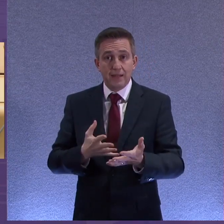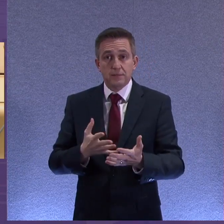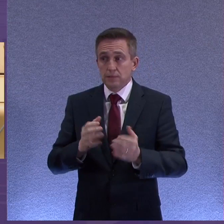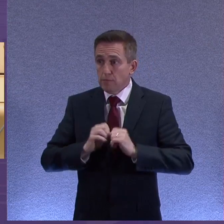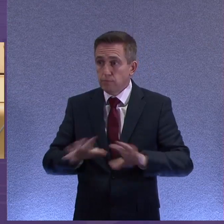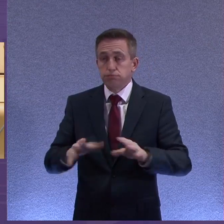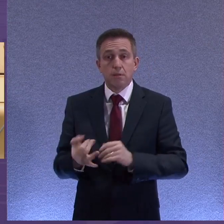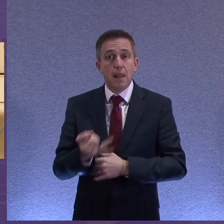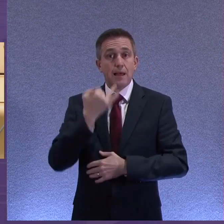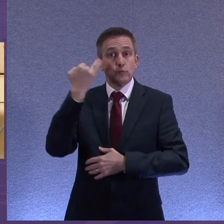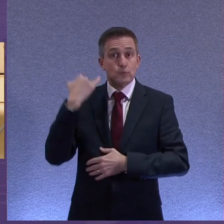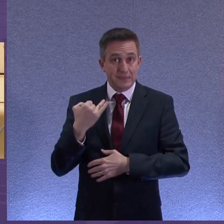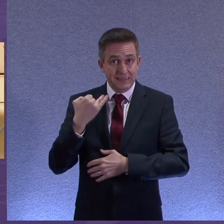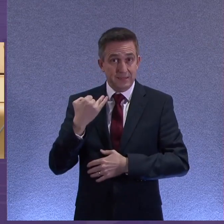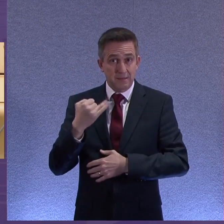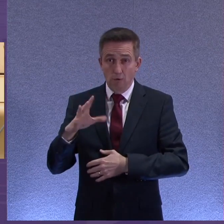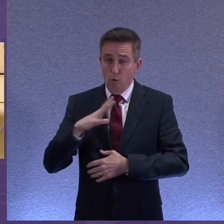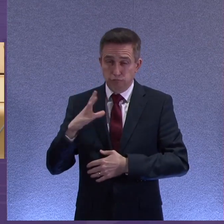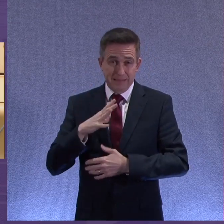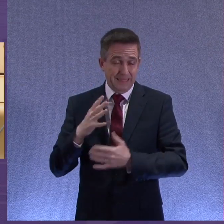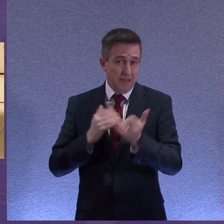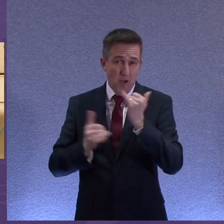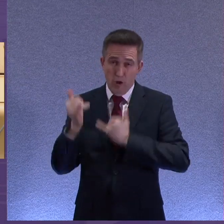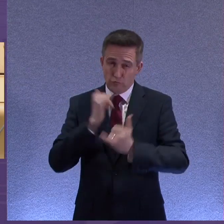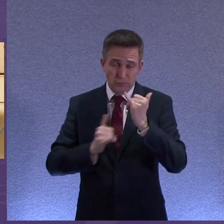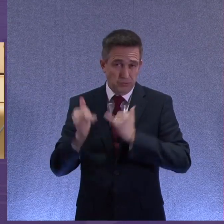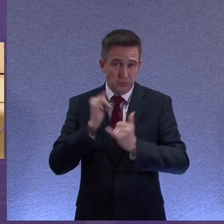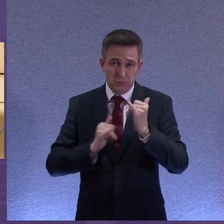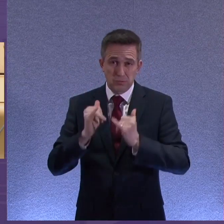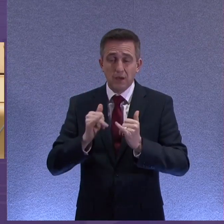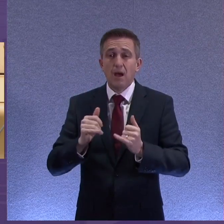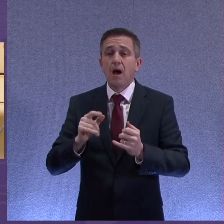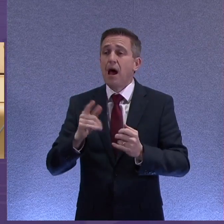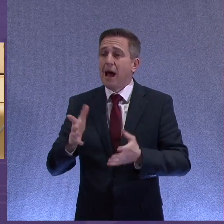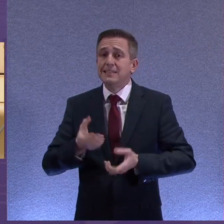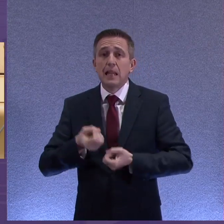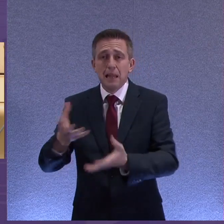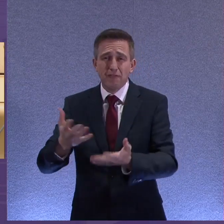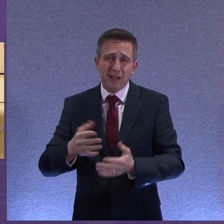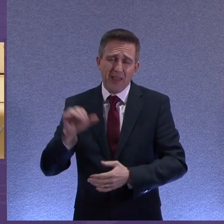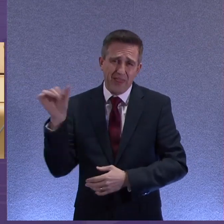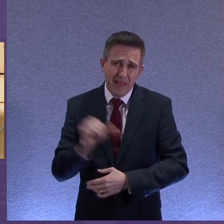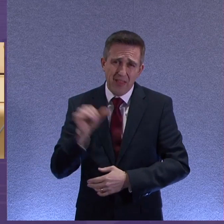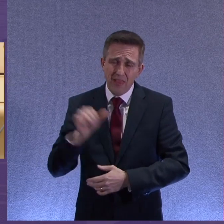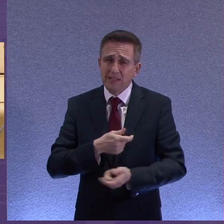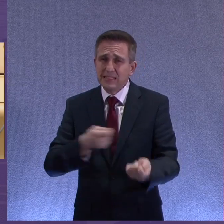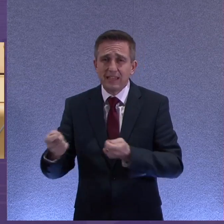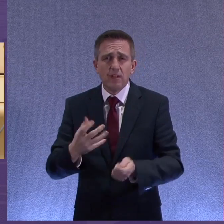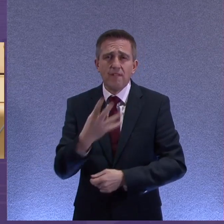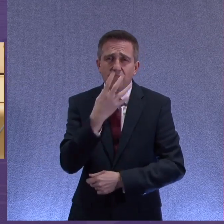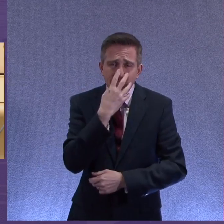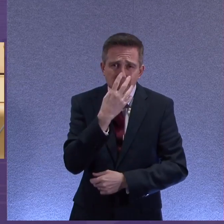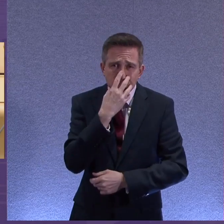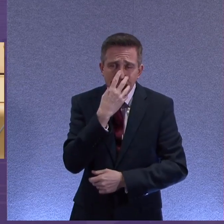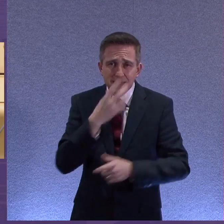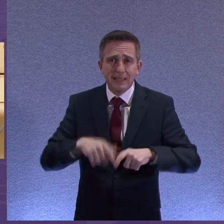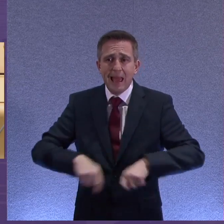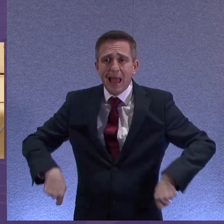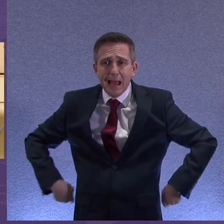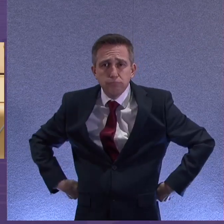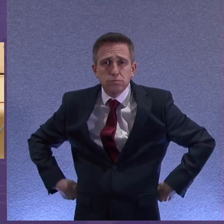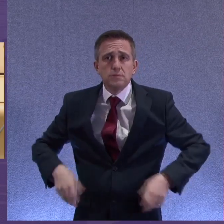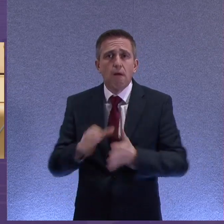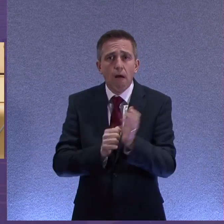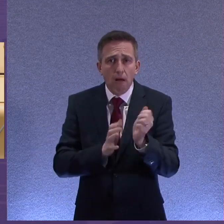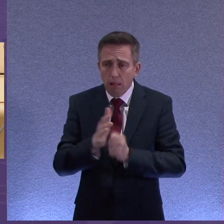and has been taking hundreds of calls and delivering thousands of face masks disposable aprons and disposable gloves